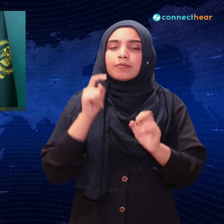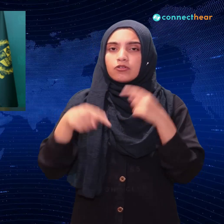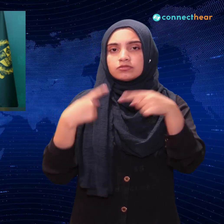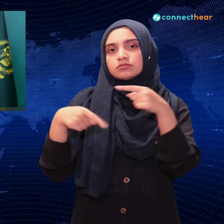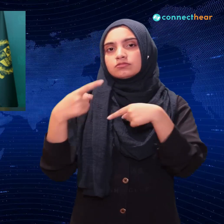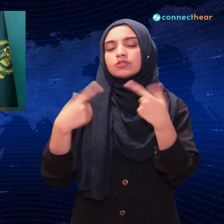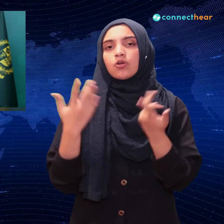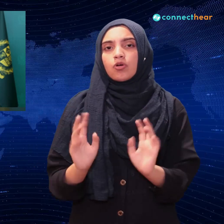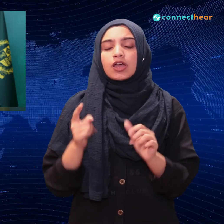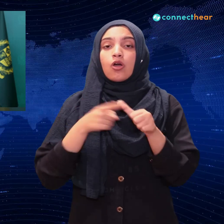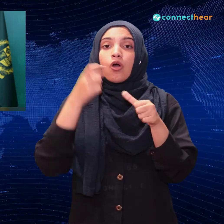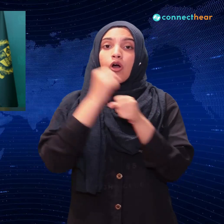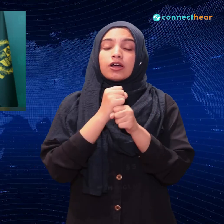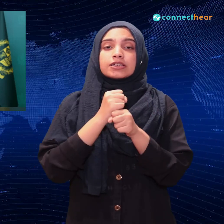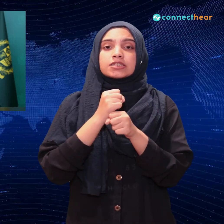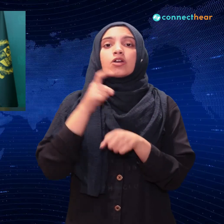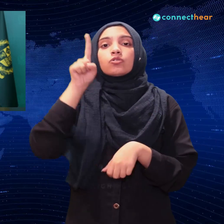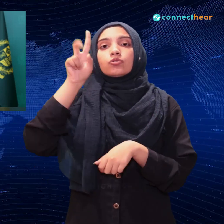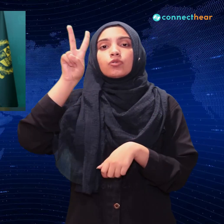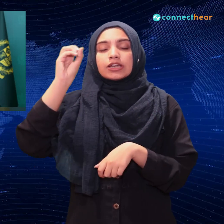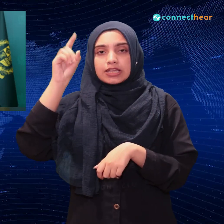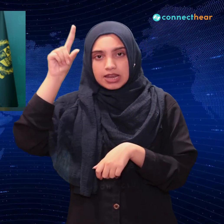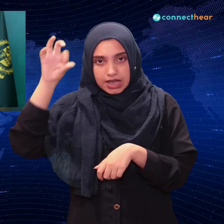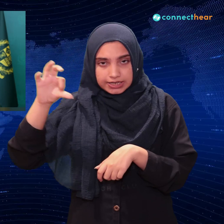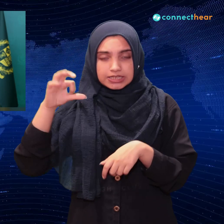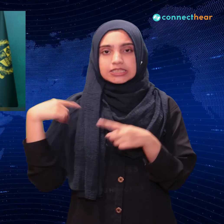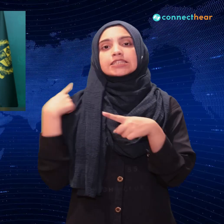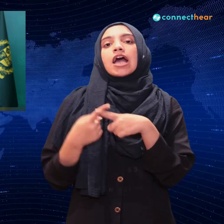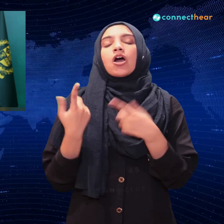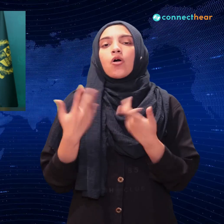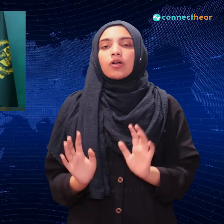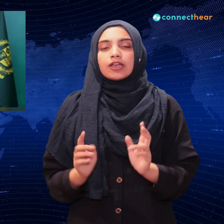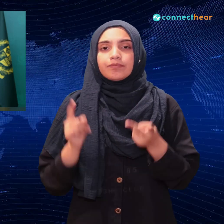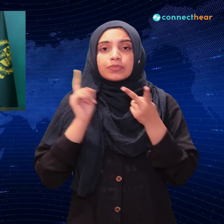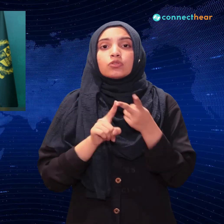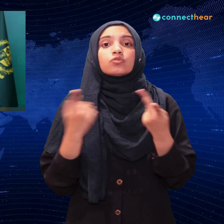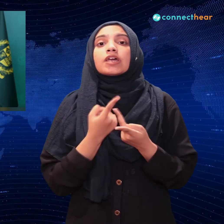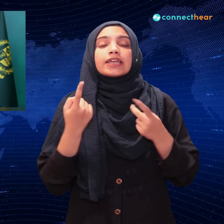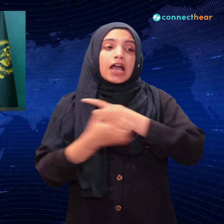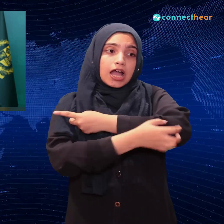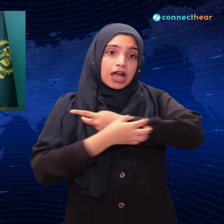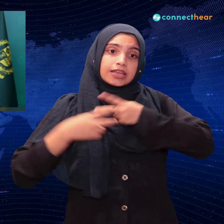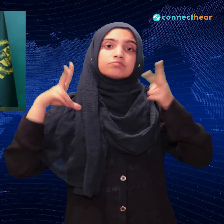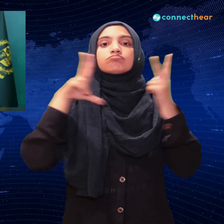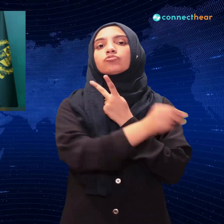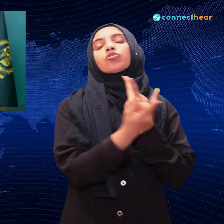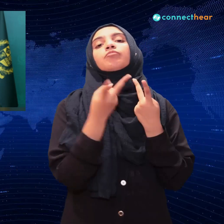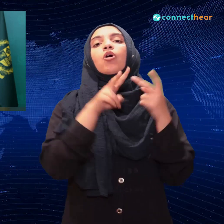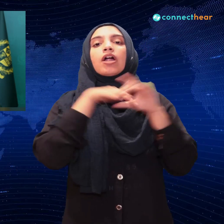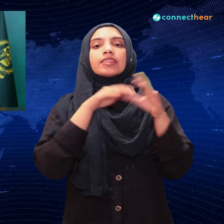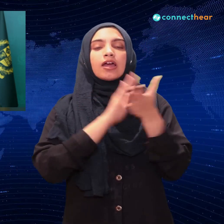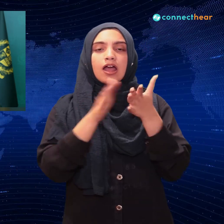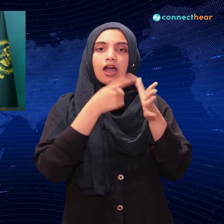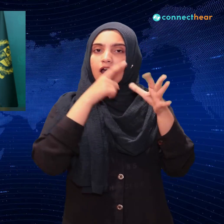August 2019. Secondly, stop its oppression and human rights violations against the people